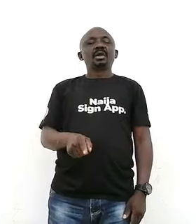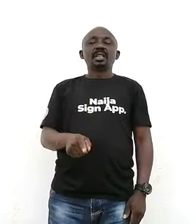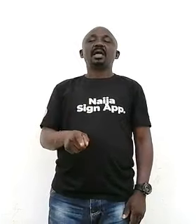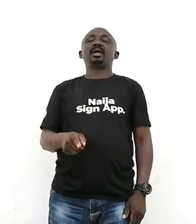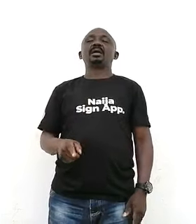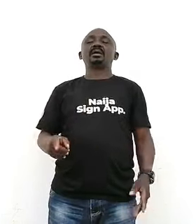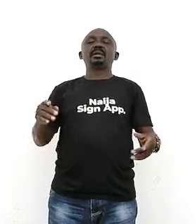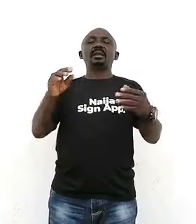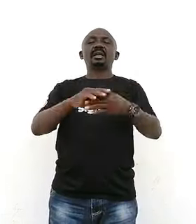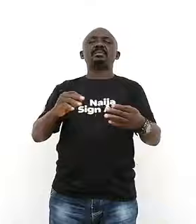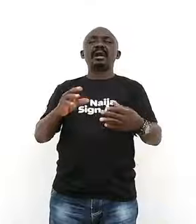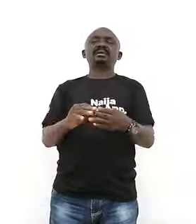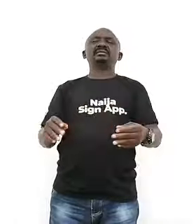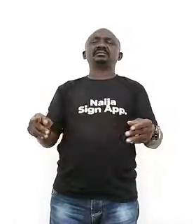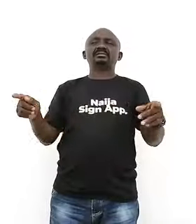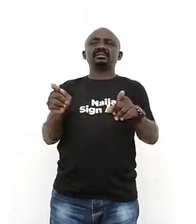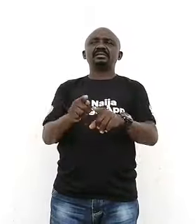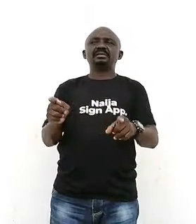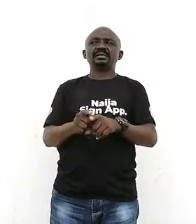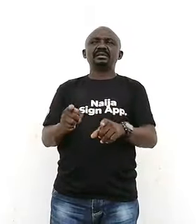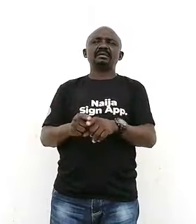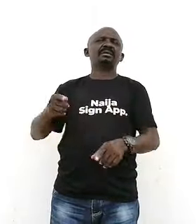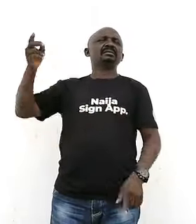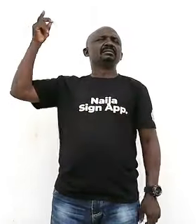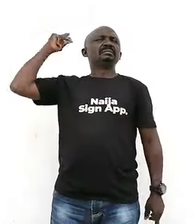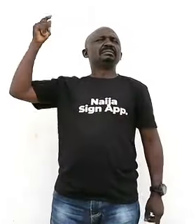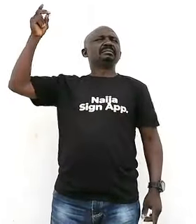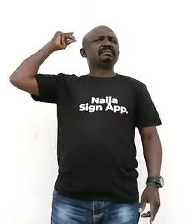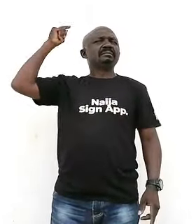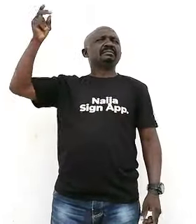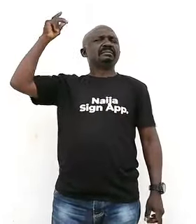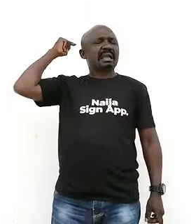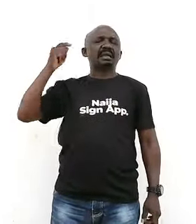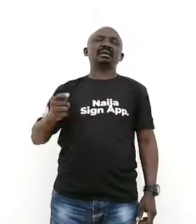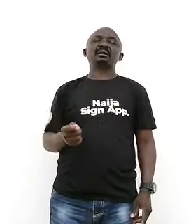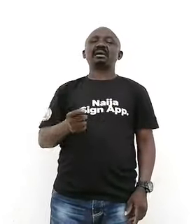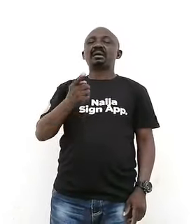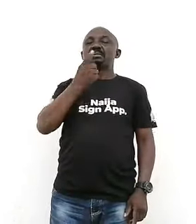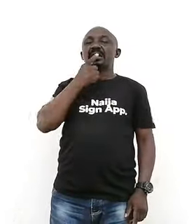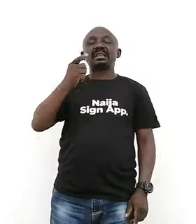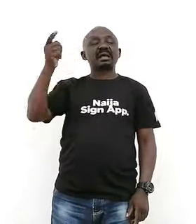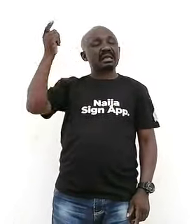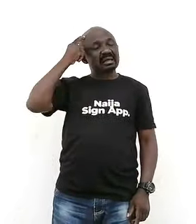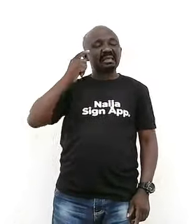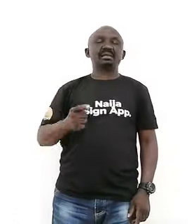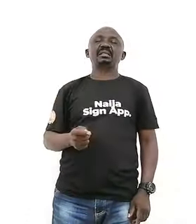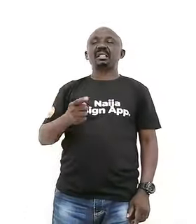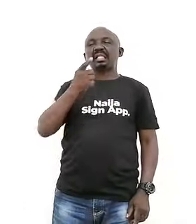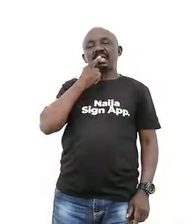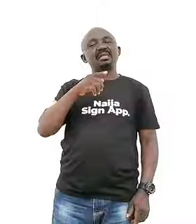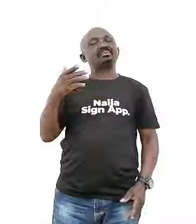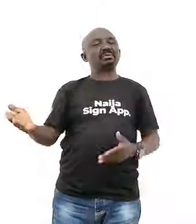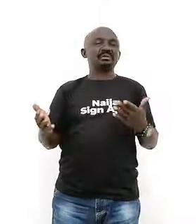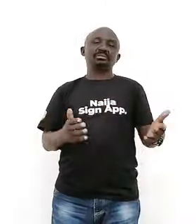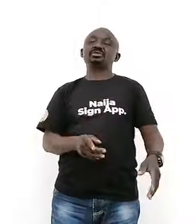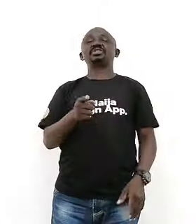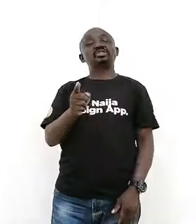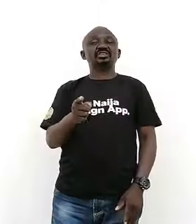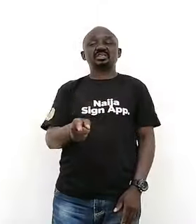of academic conference discussions, workshops. We run several different series, just like this one,